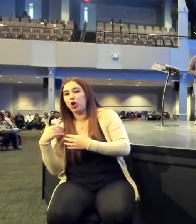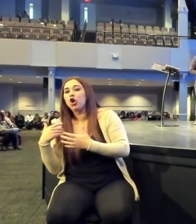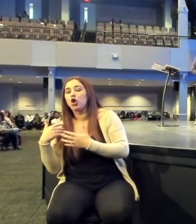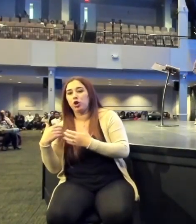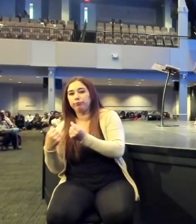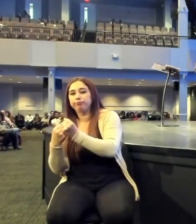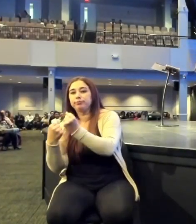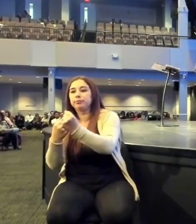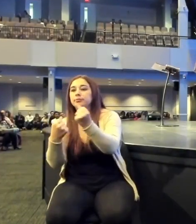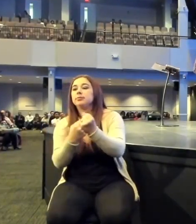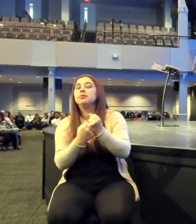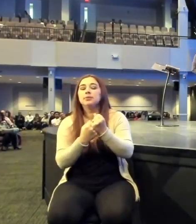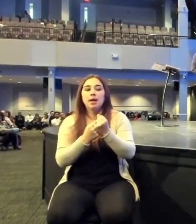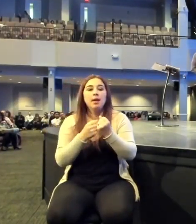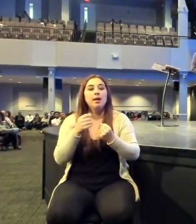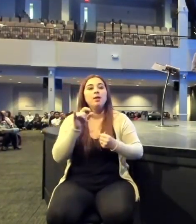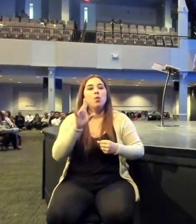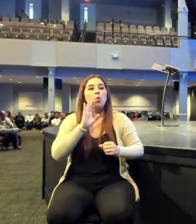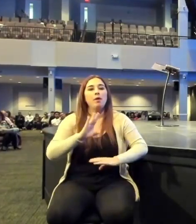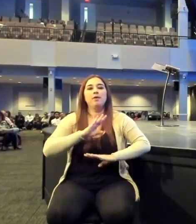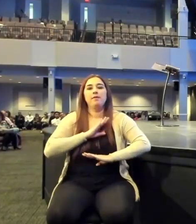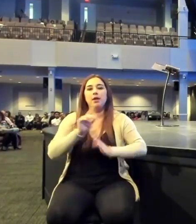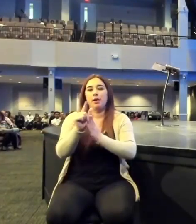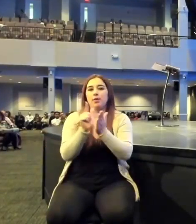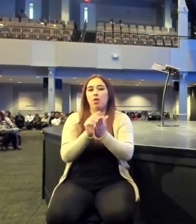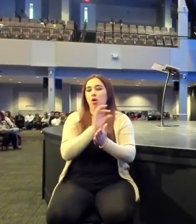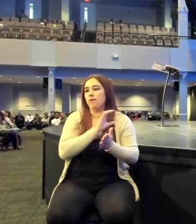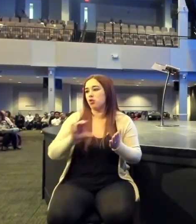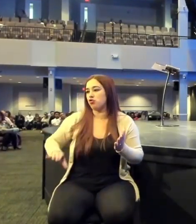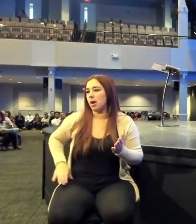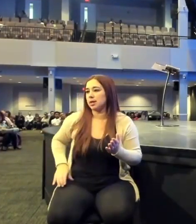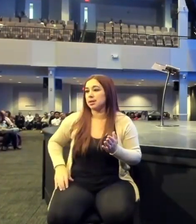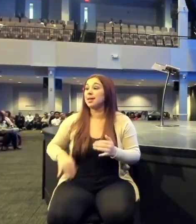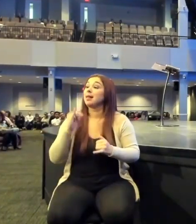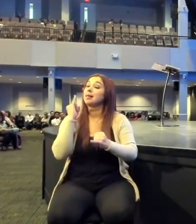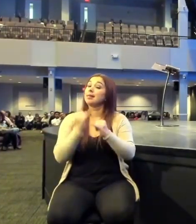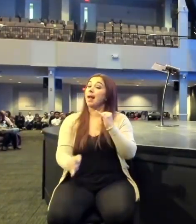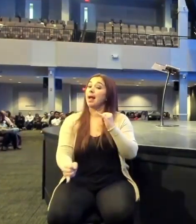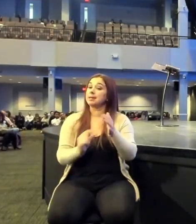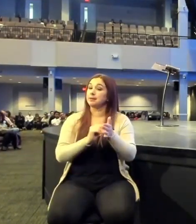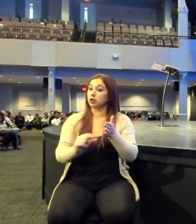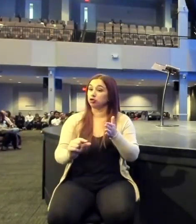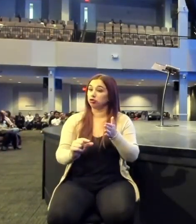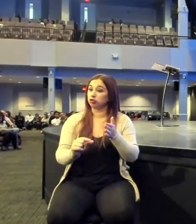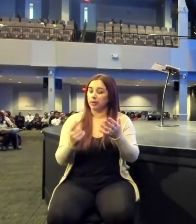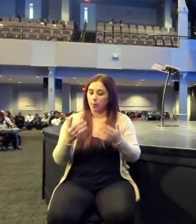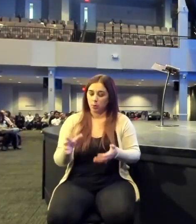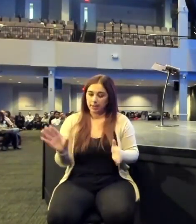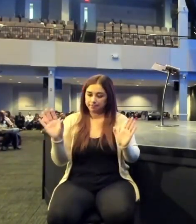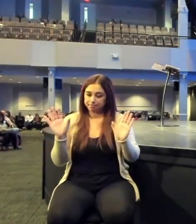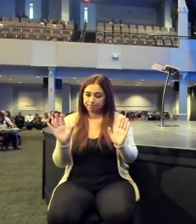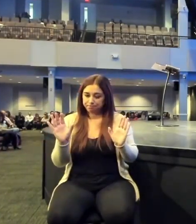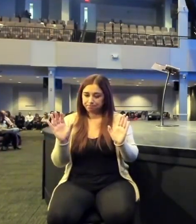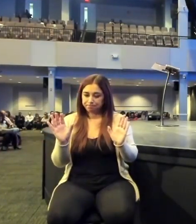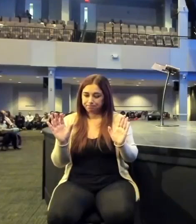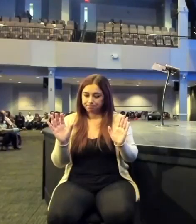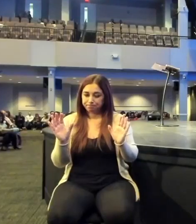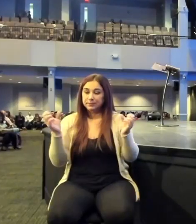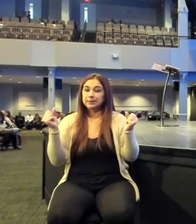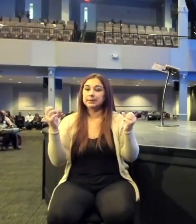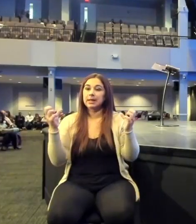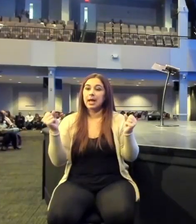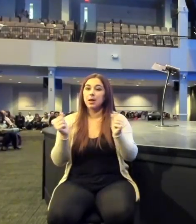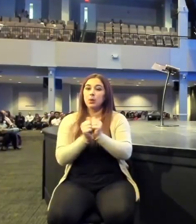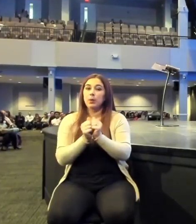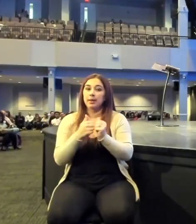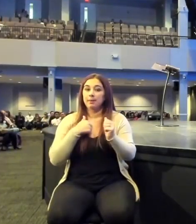will fulfill the law of Christ. Last verse, we're done. Read it with me if you